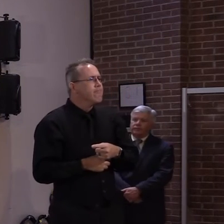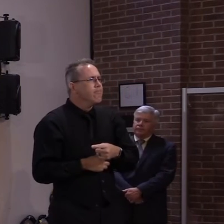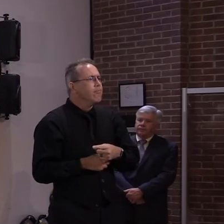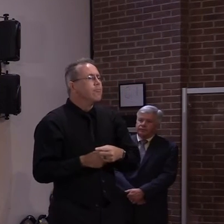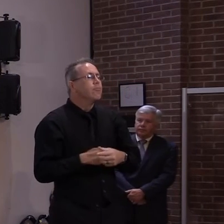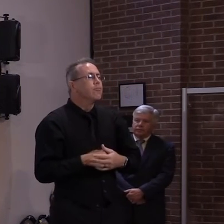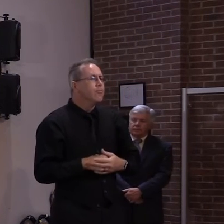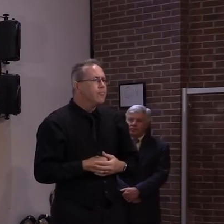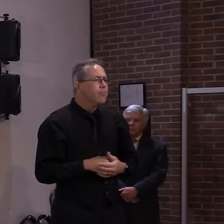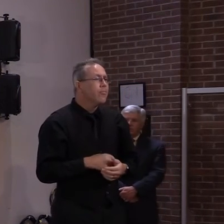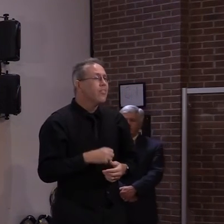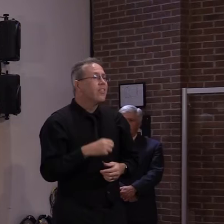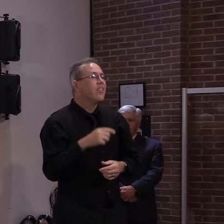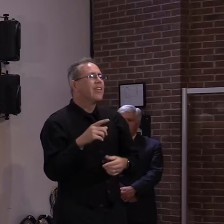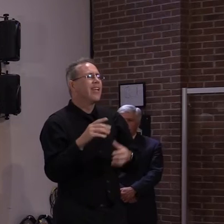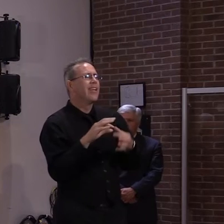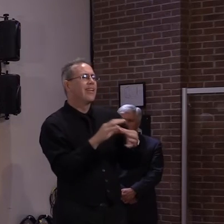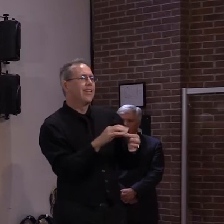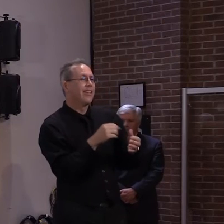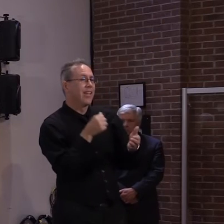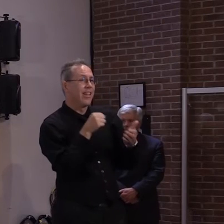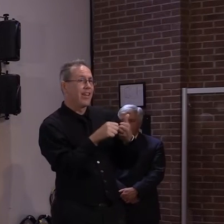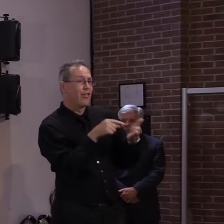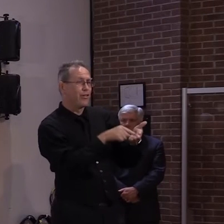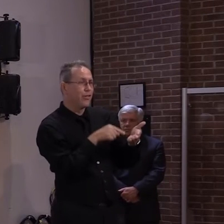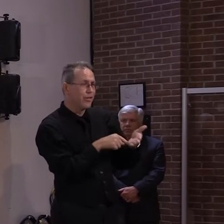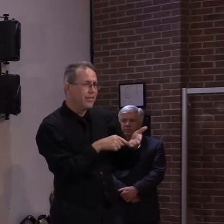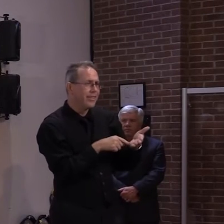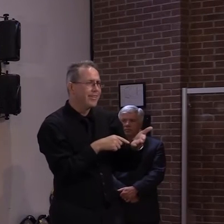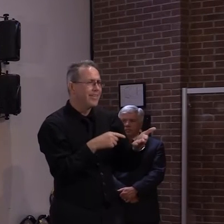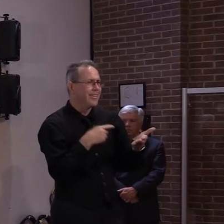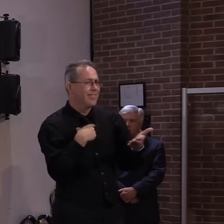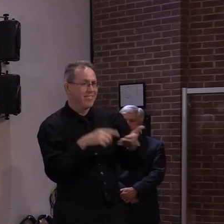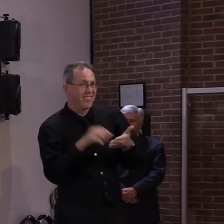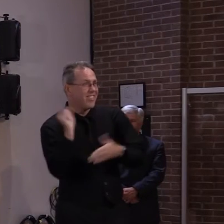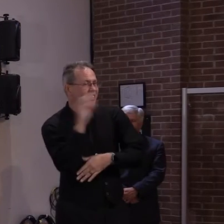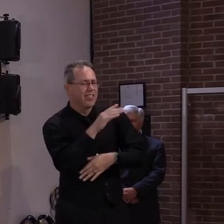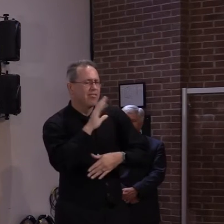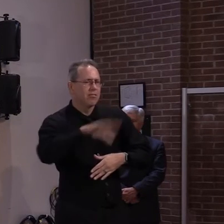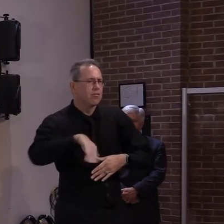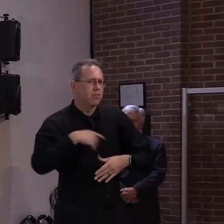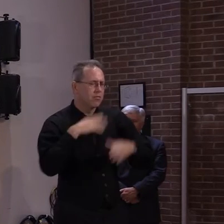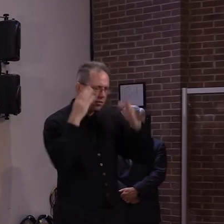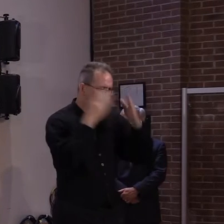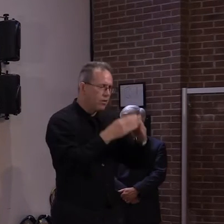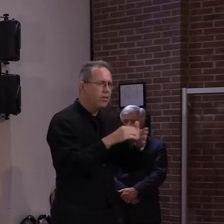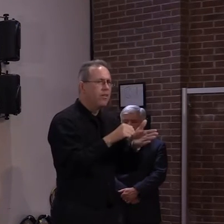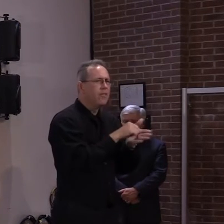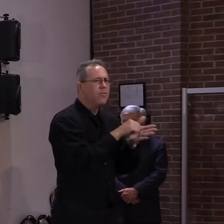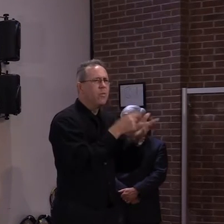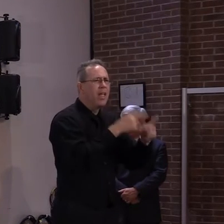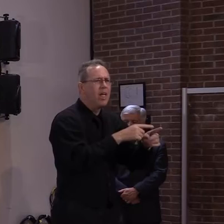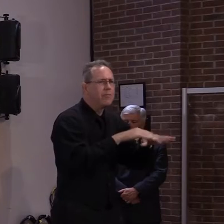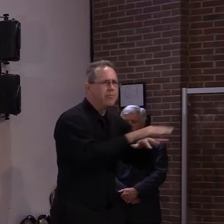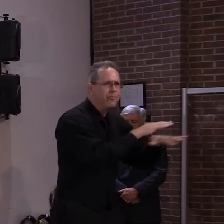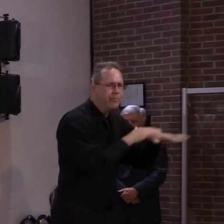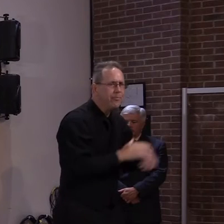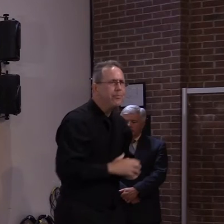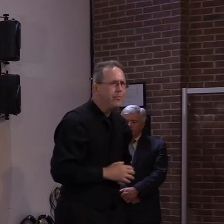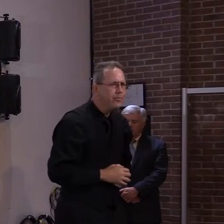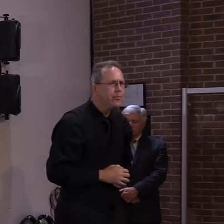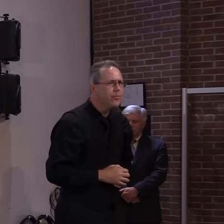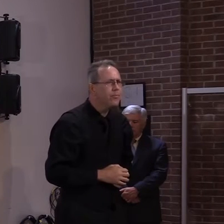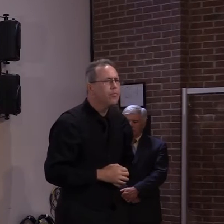just put it off to the side for now. But it's still an issue for us, and we want to make sure